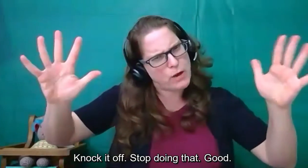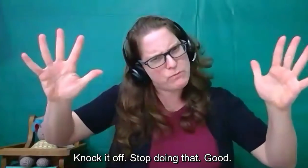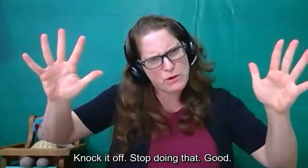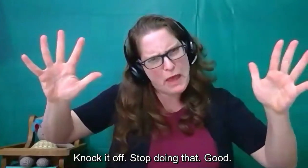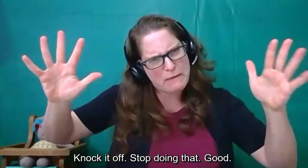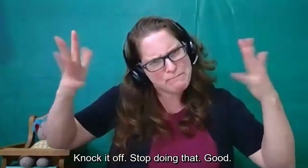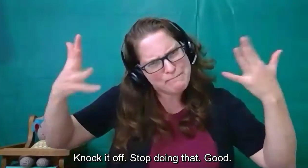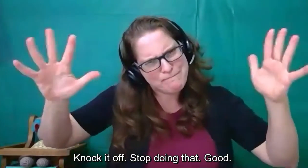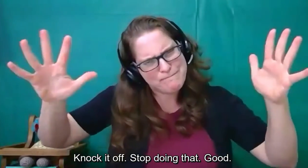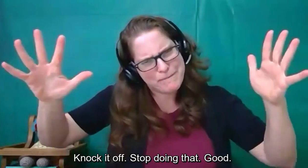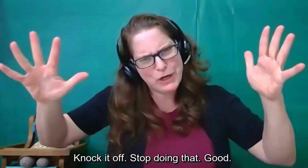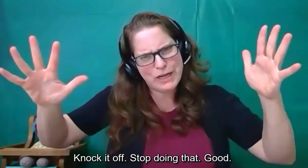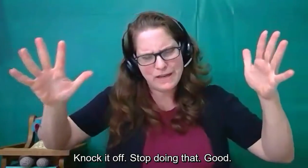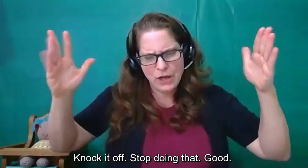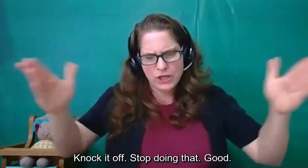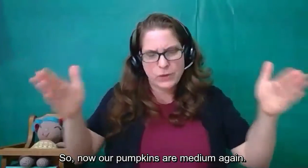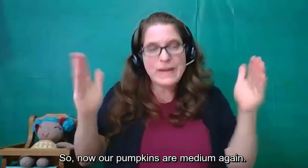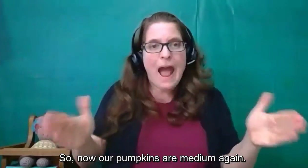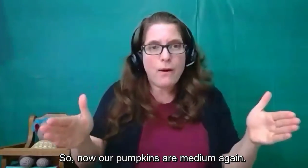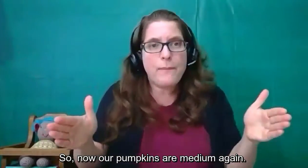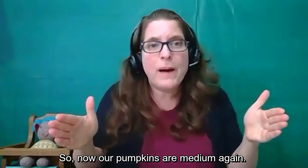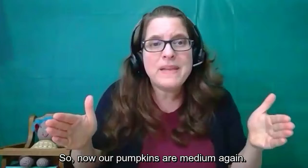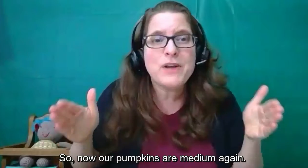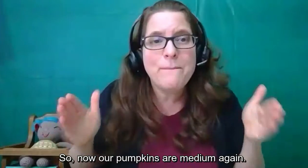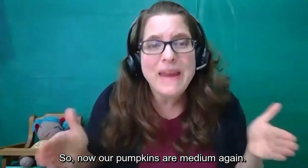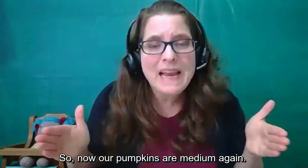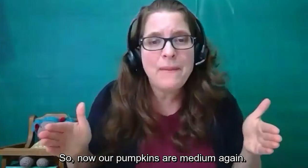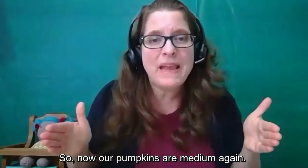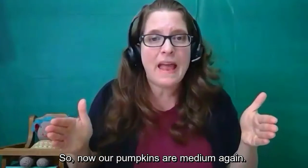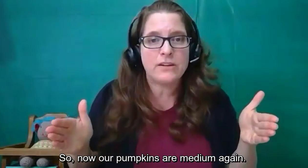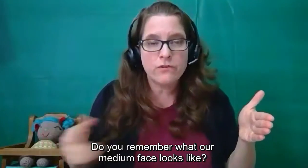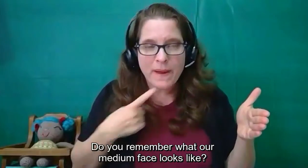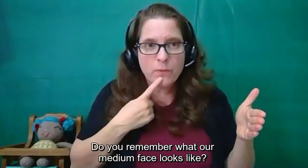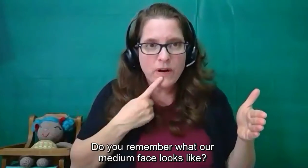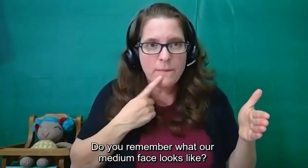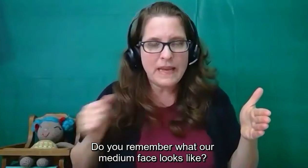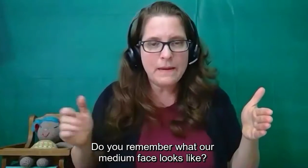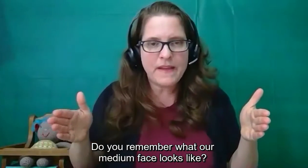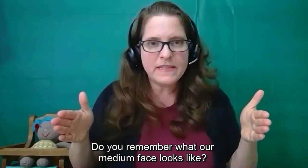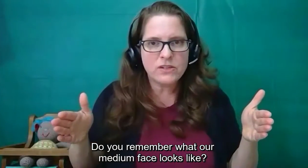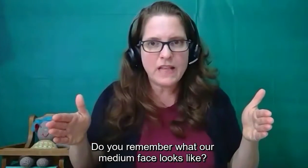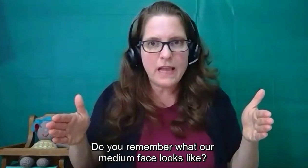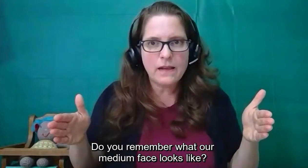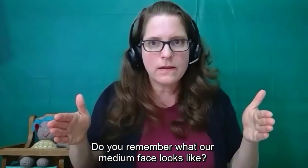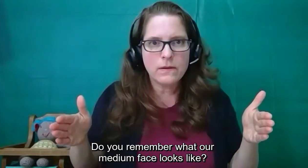doing that. Good. So now our pumpkins are medium again. Do you remember what our medium face looks like?